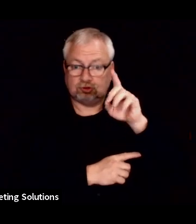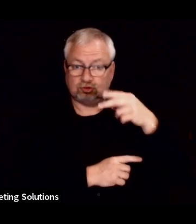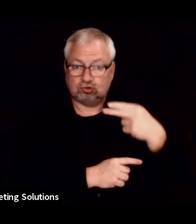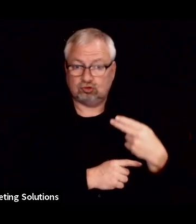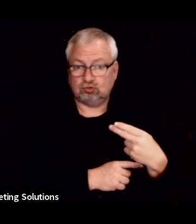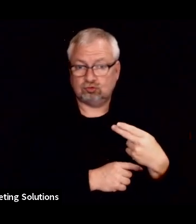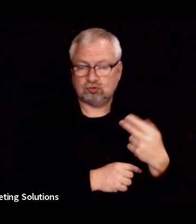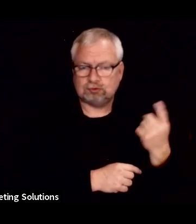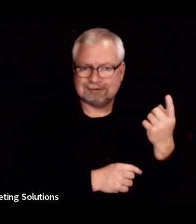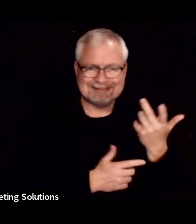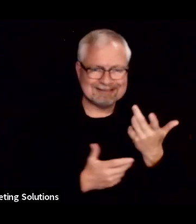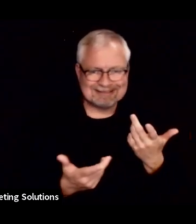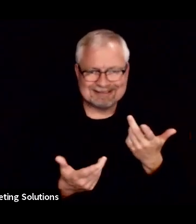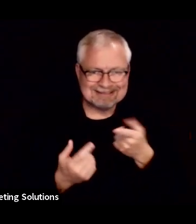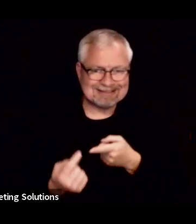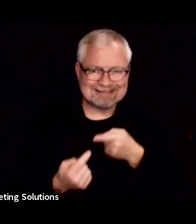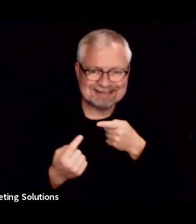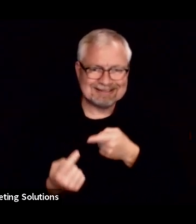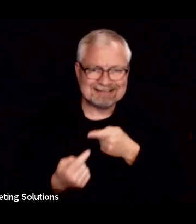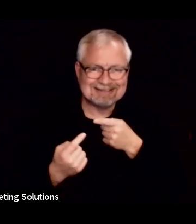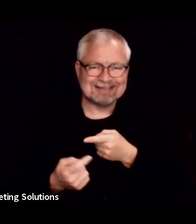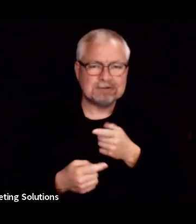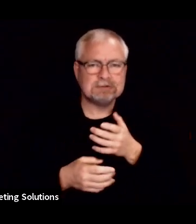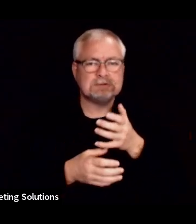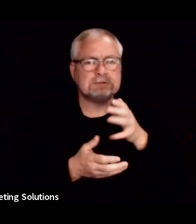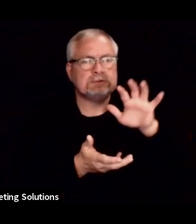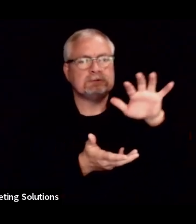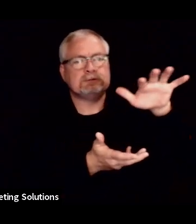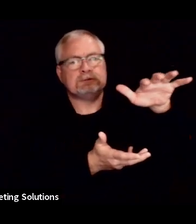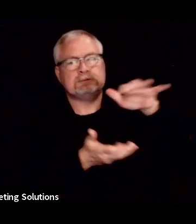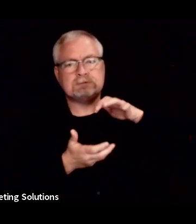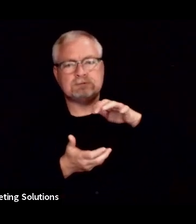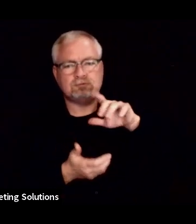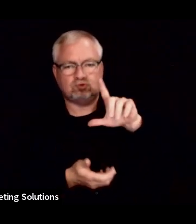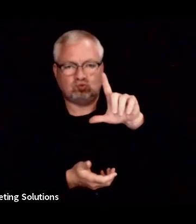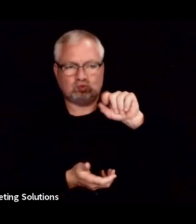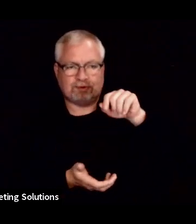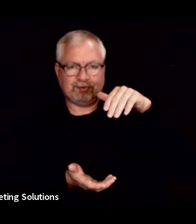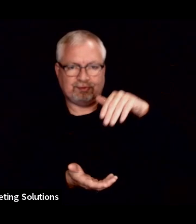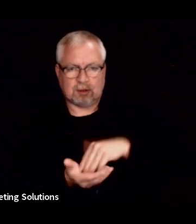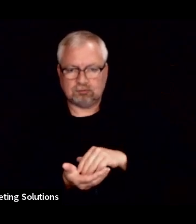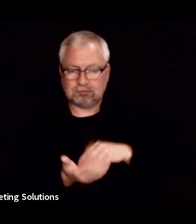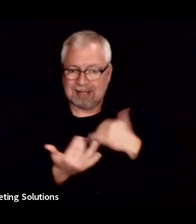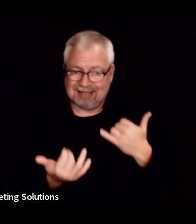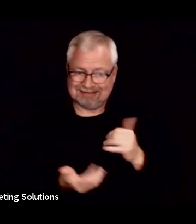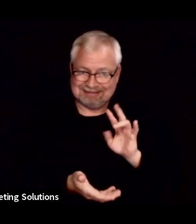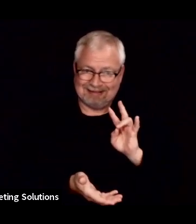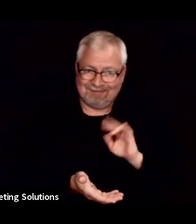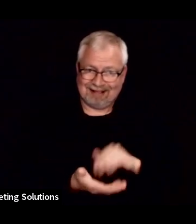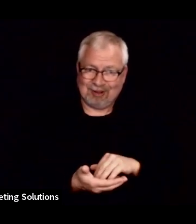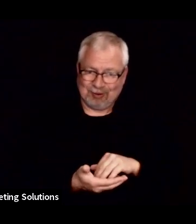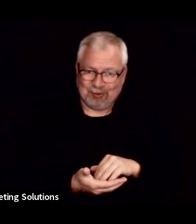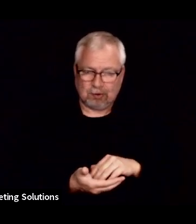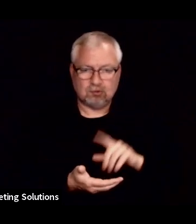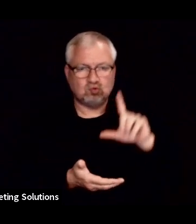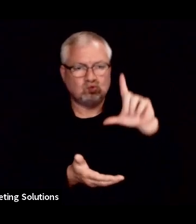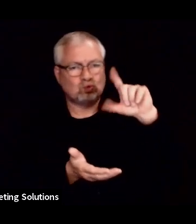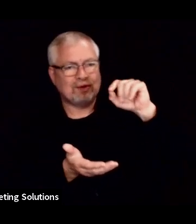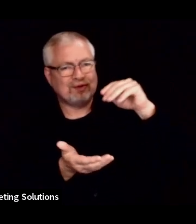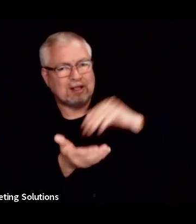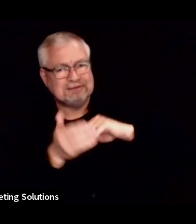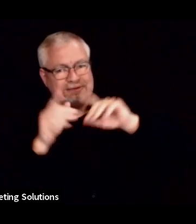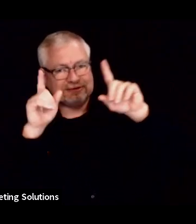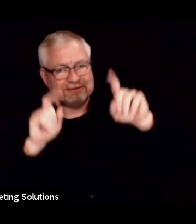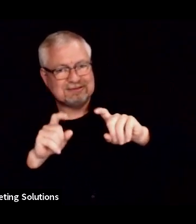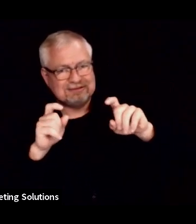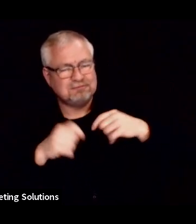higher testing numbers, and you mentioned that again today, with the hope that the free testing would maybe increase some of that access. I'm curious if you're